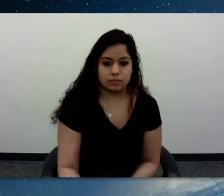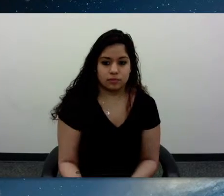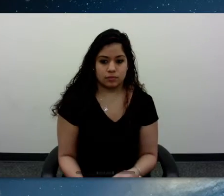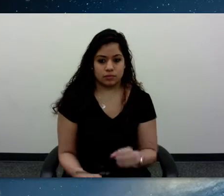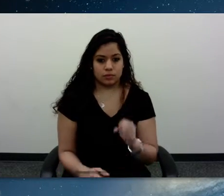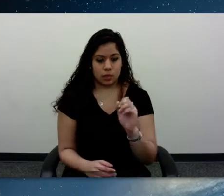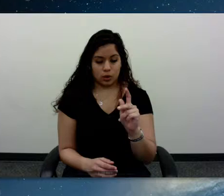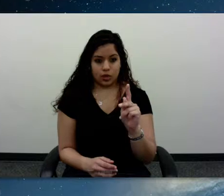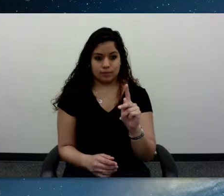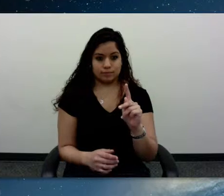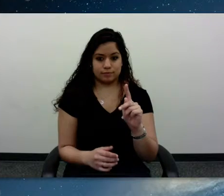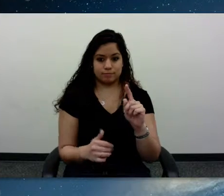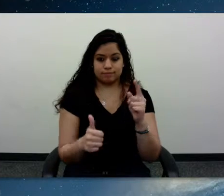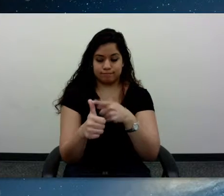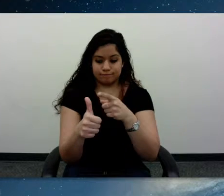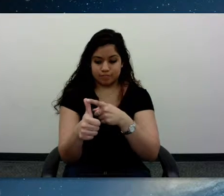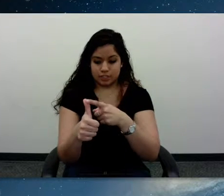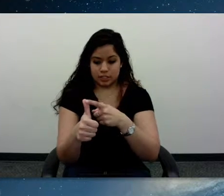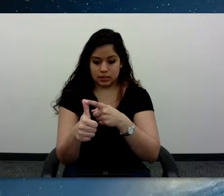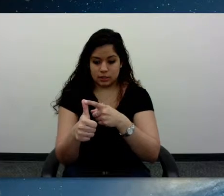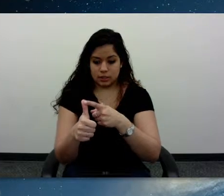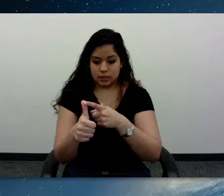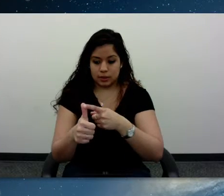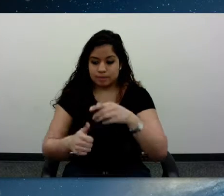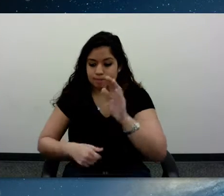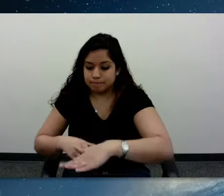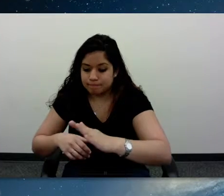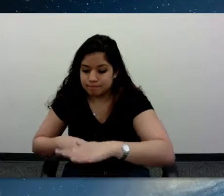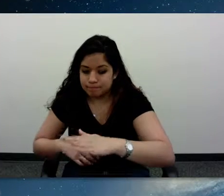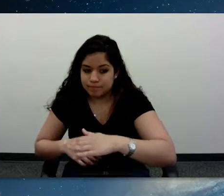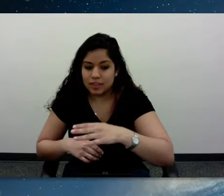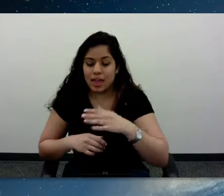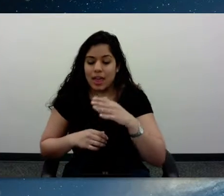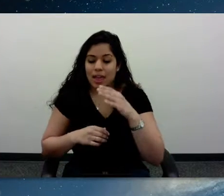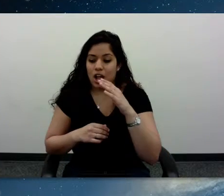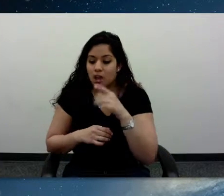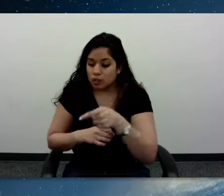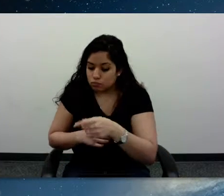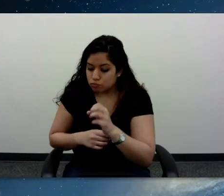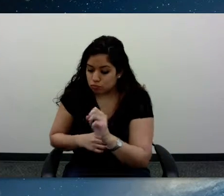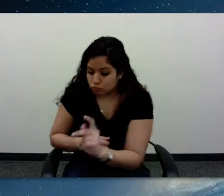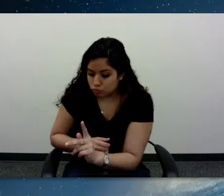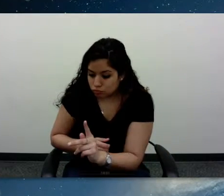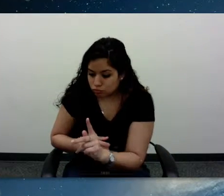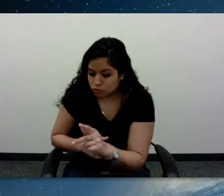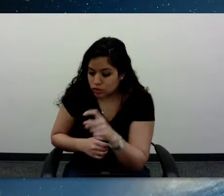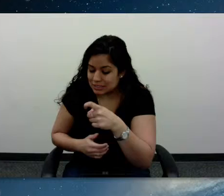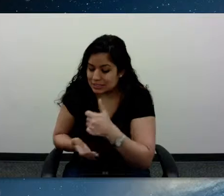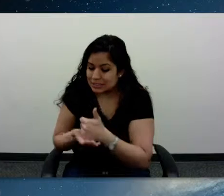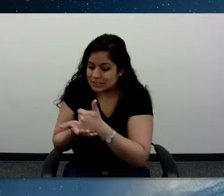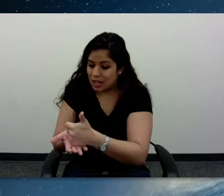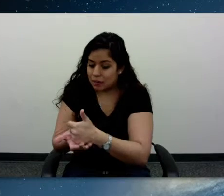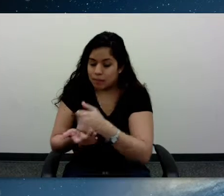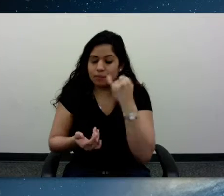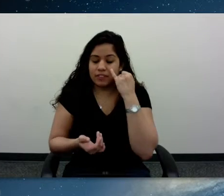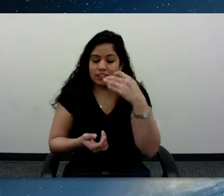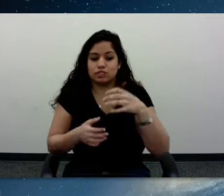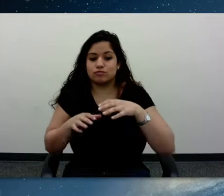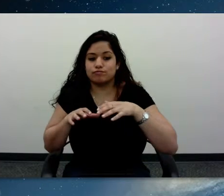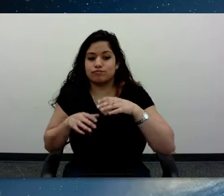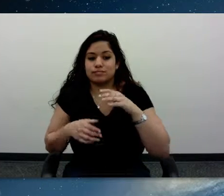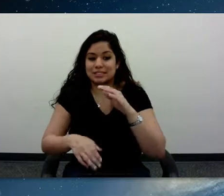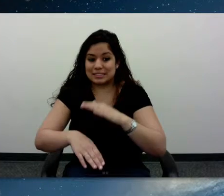is tap and shout. So, hey, are you okay? Are you okay? When you tap and shout, make sure you do it loud